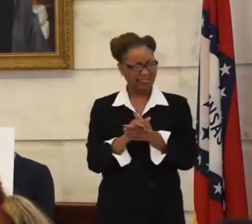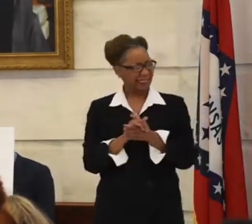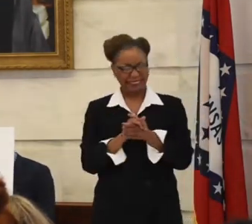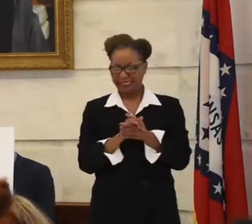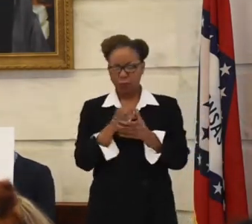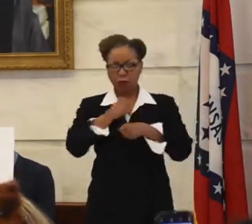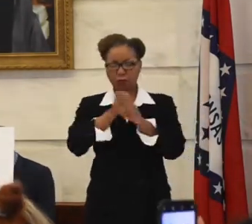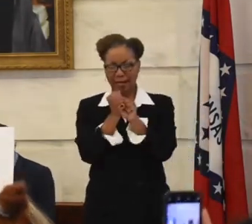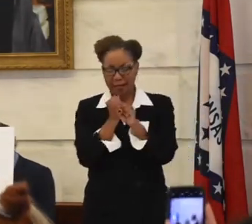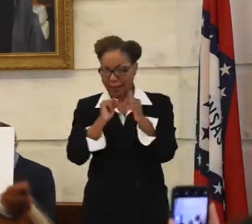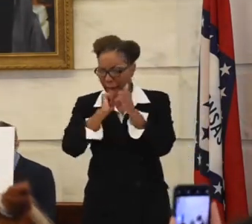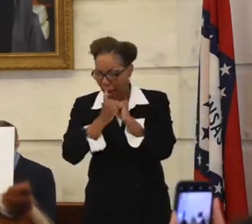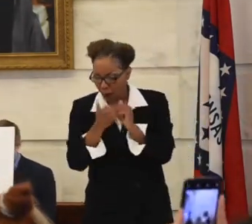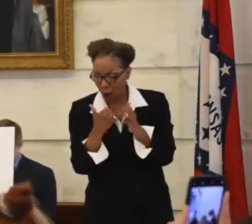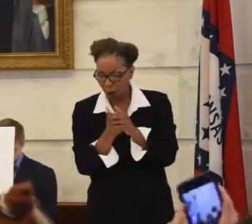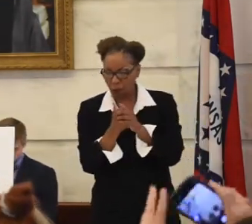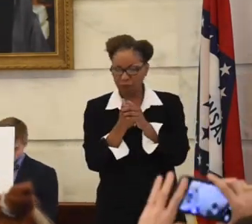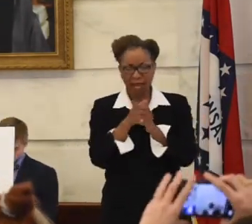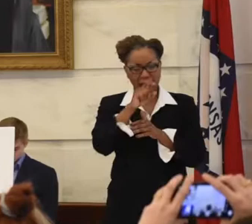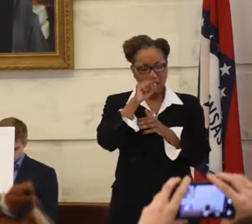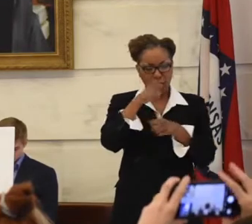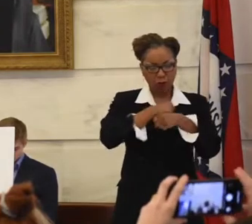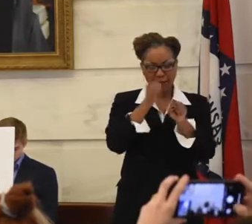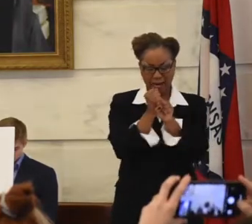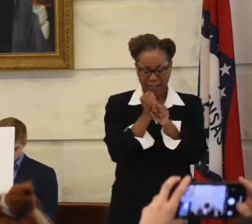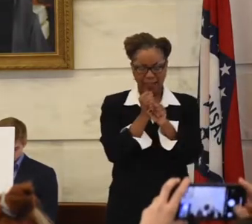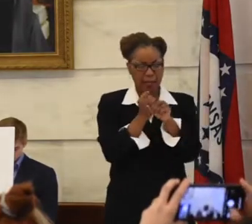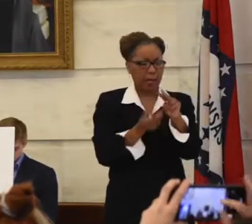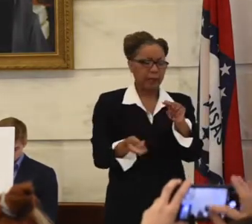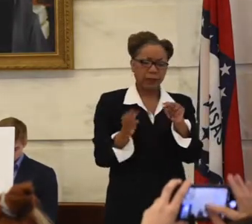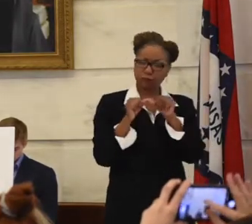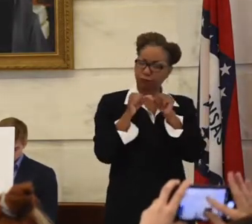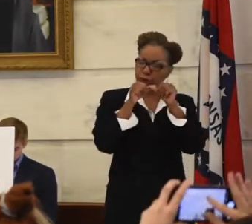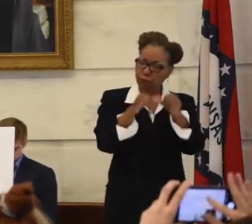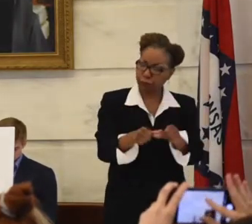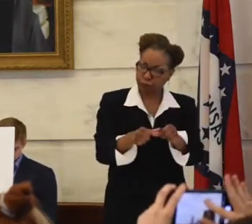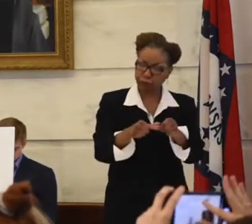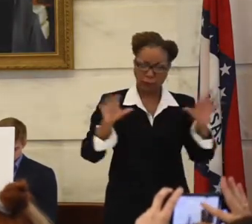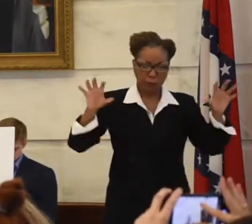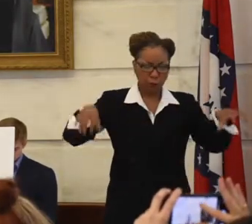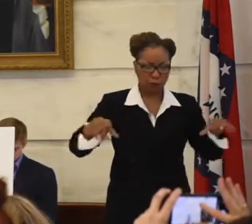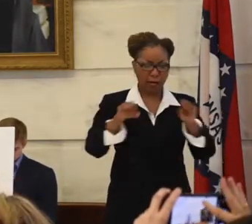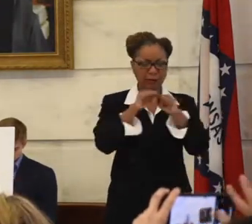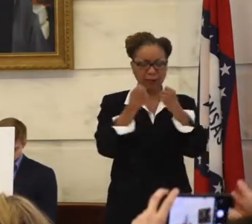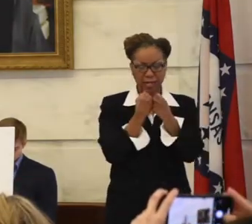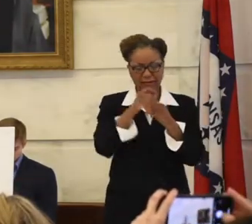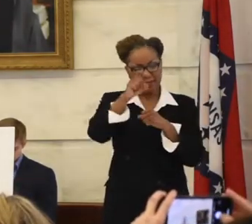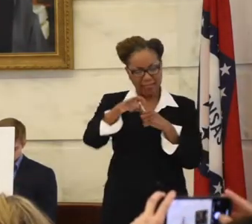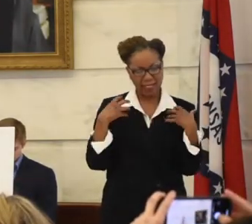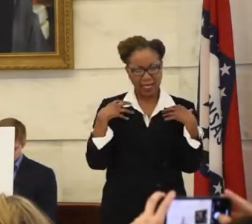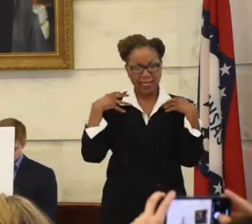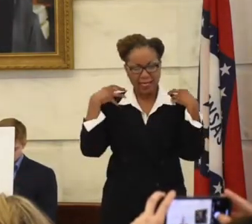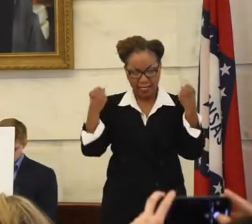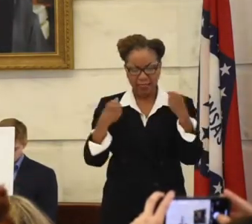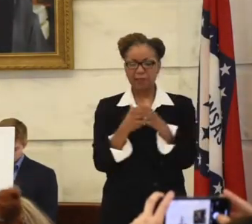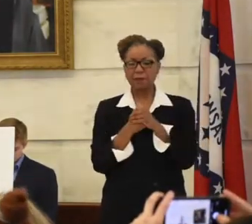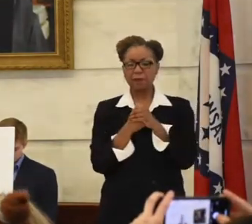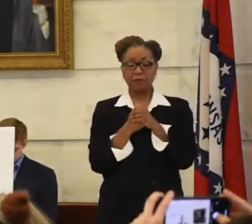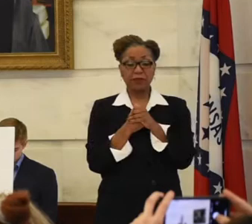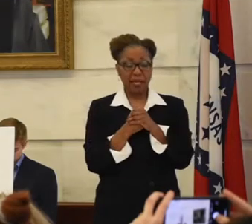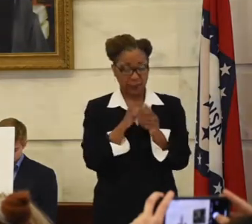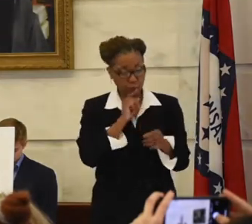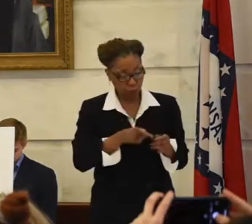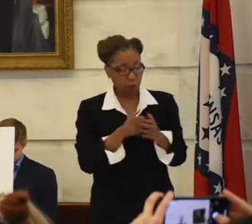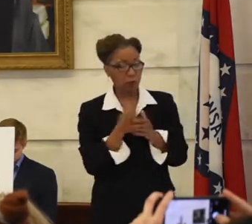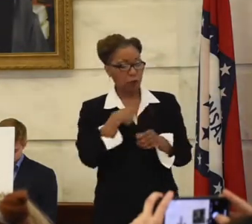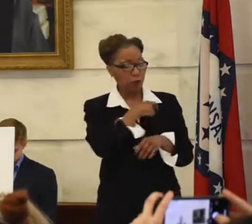are created and have created an increasingly polarized society need of healing, and